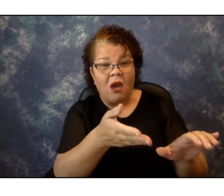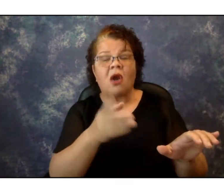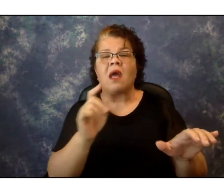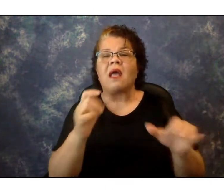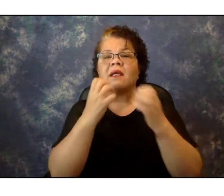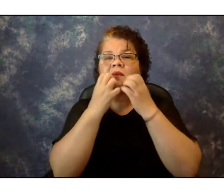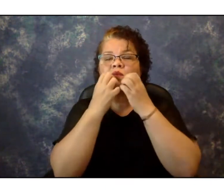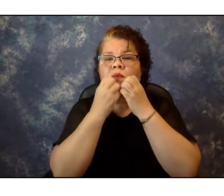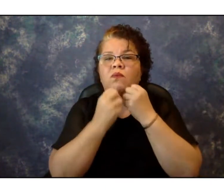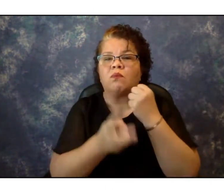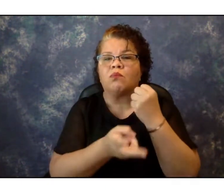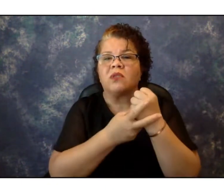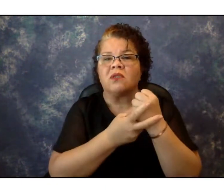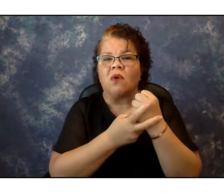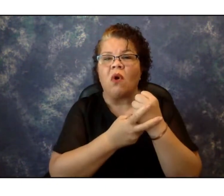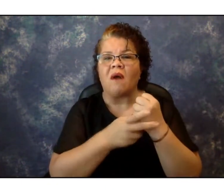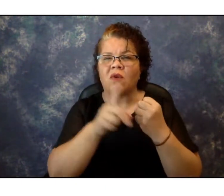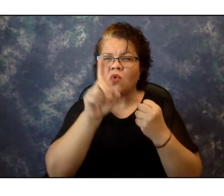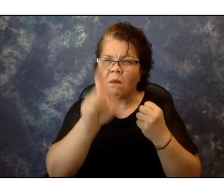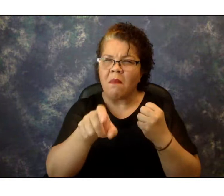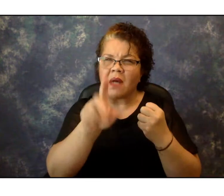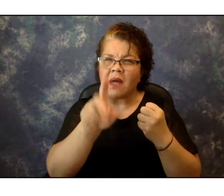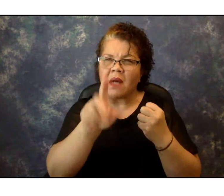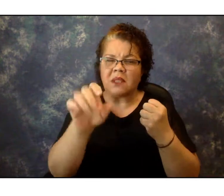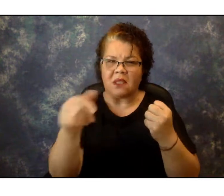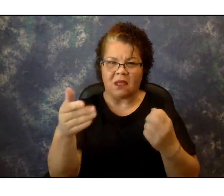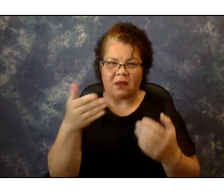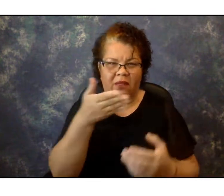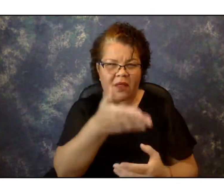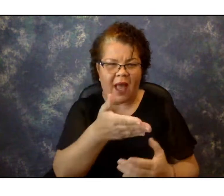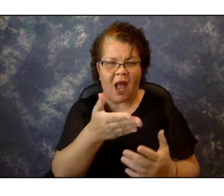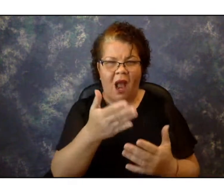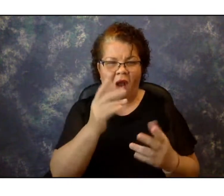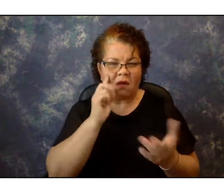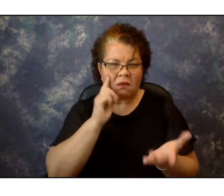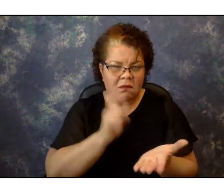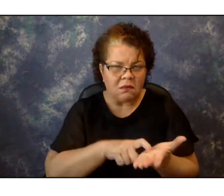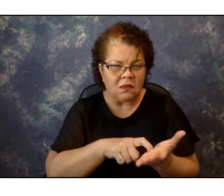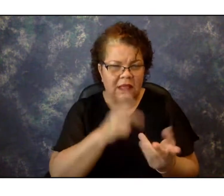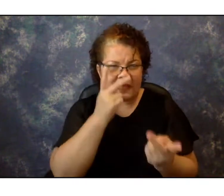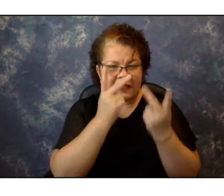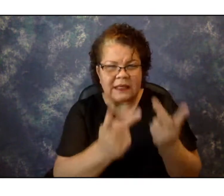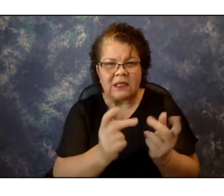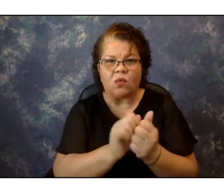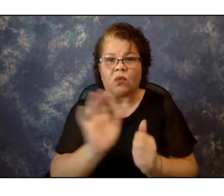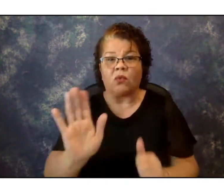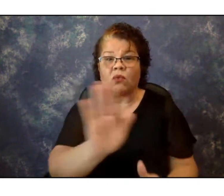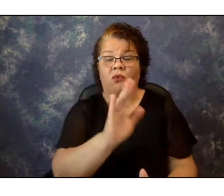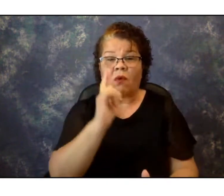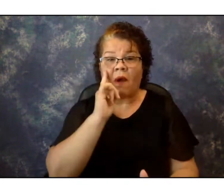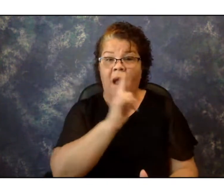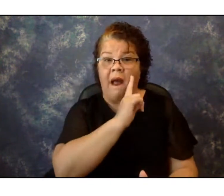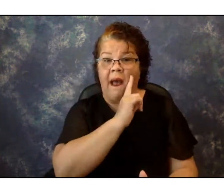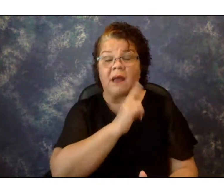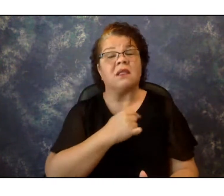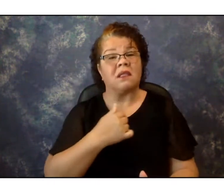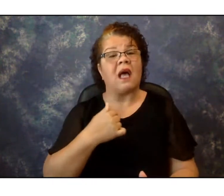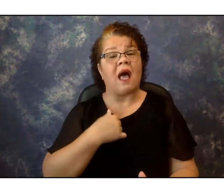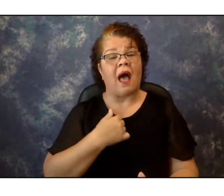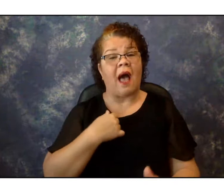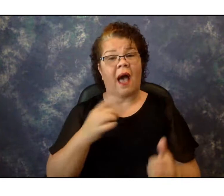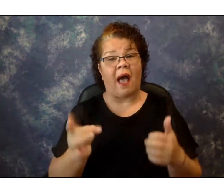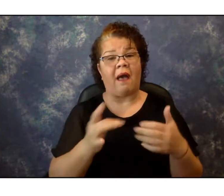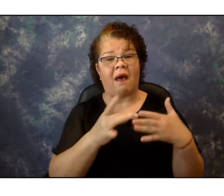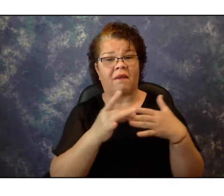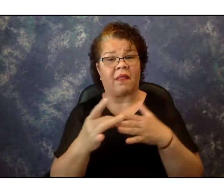space. I've had we've recently reopened, and so I've brought people through that space, some